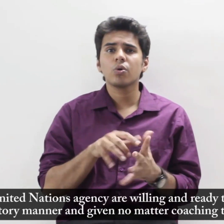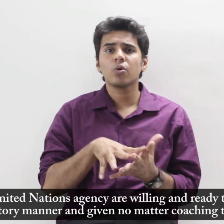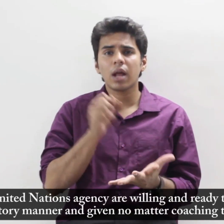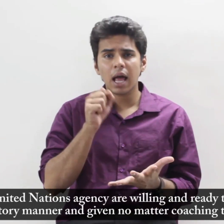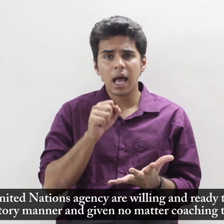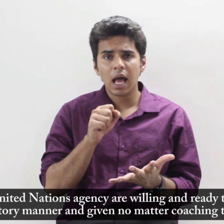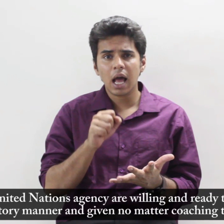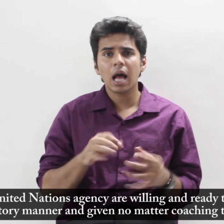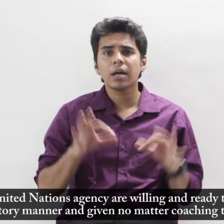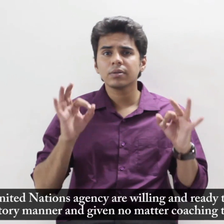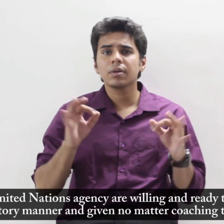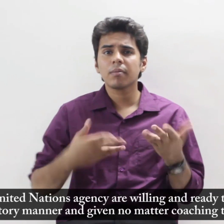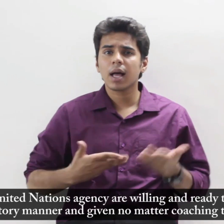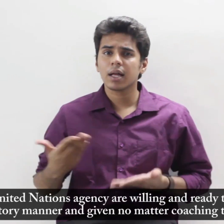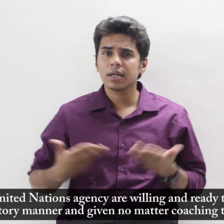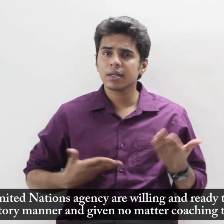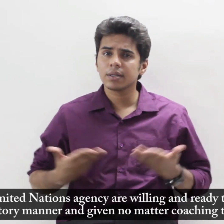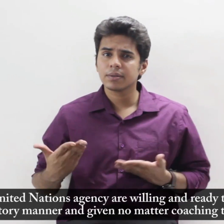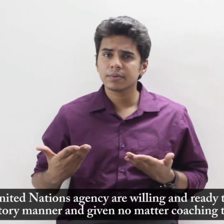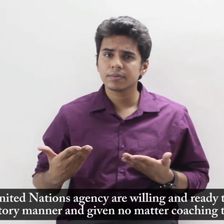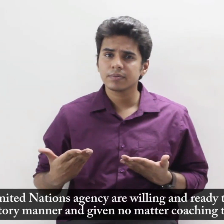matter coaching they have.